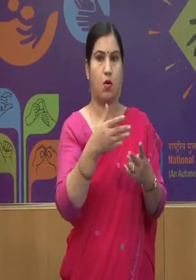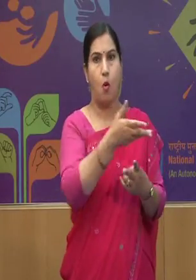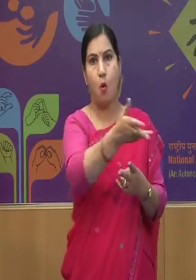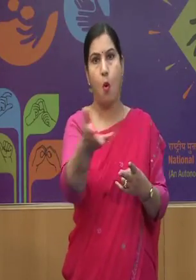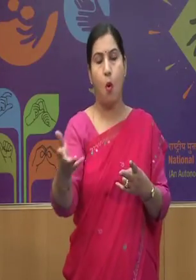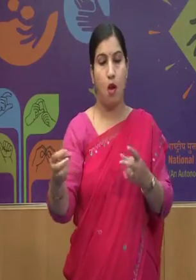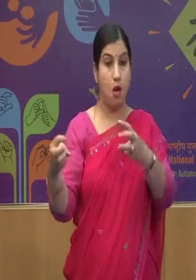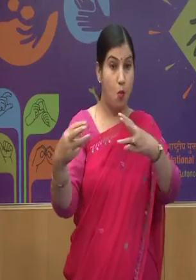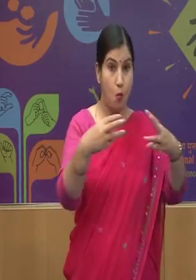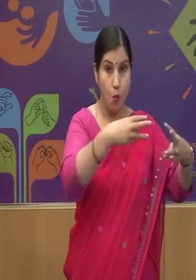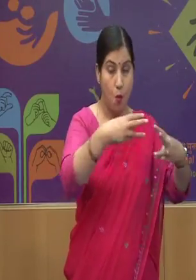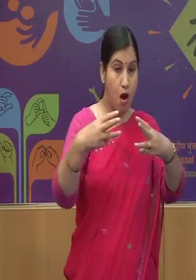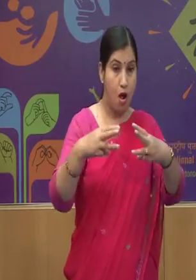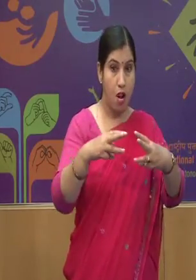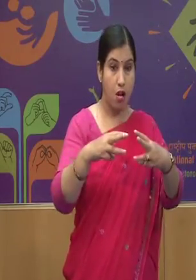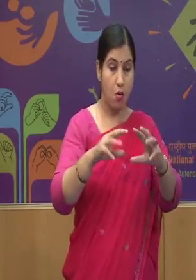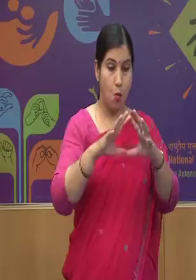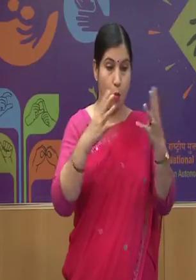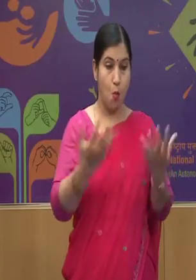course of World War I.